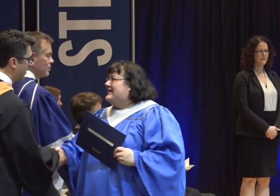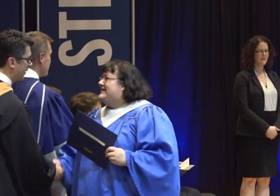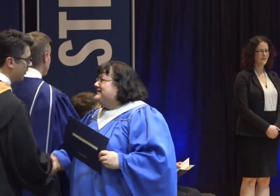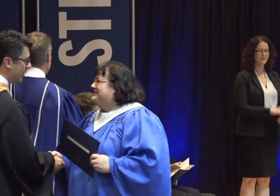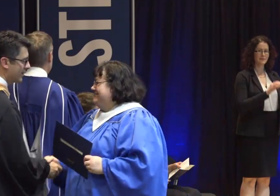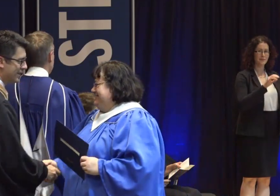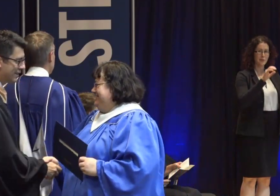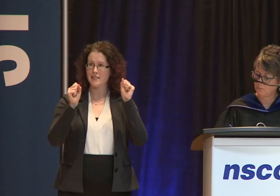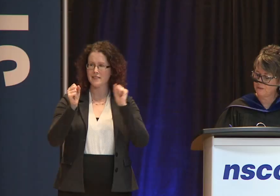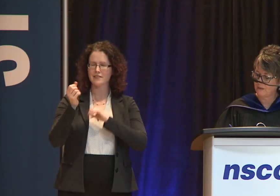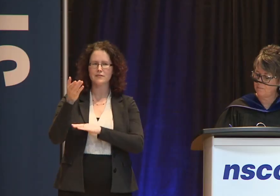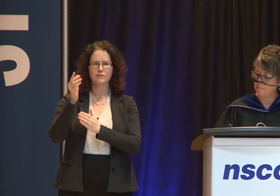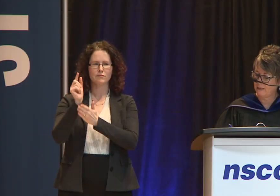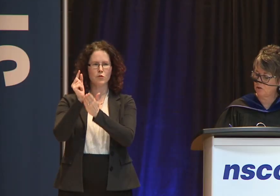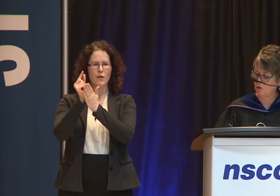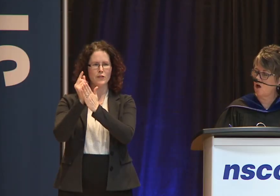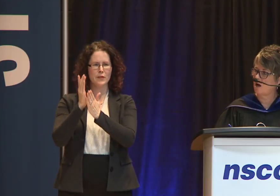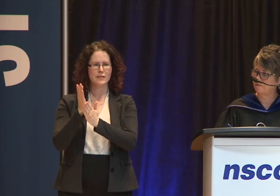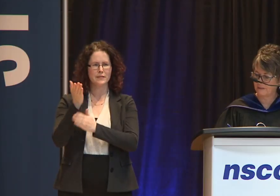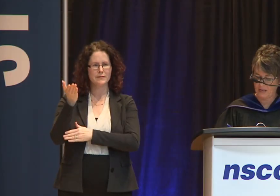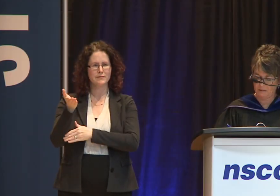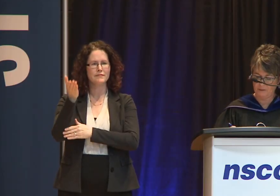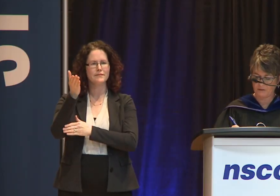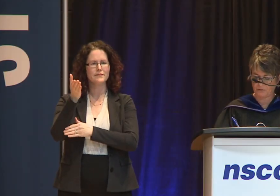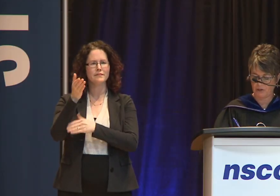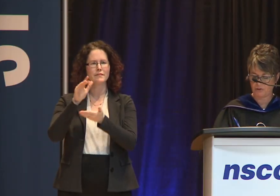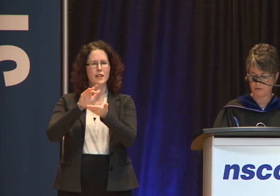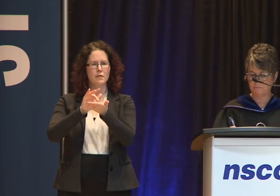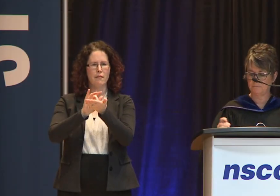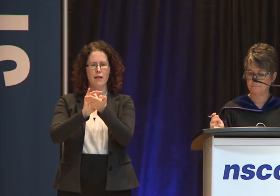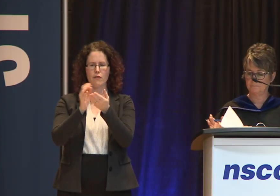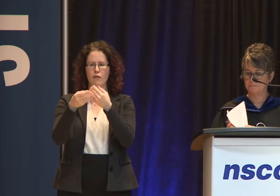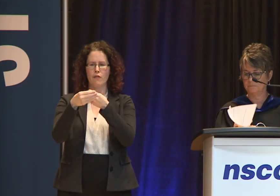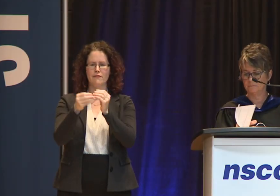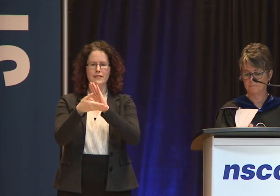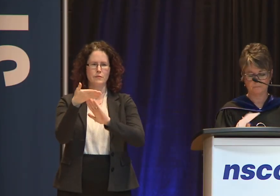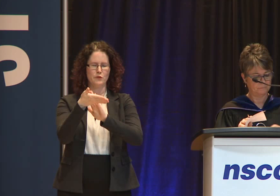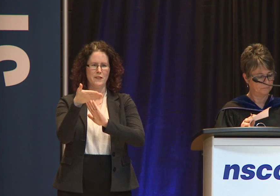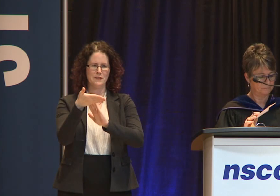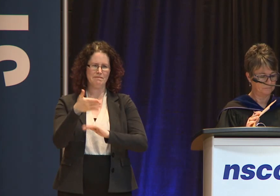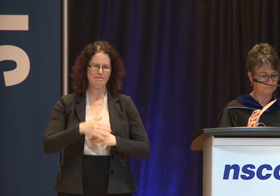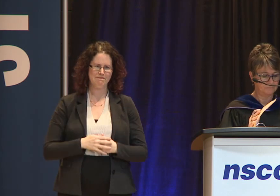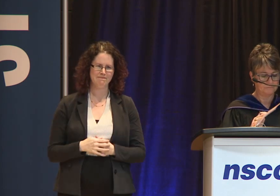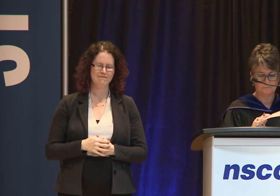Mr. President, the graduates and medical office administration.